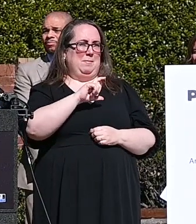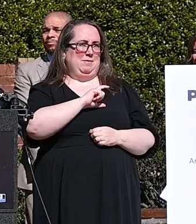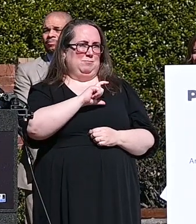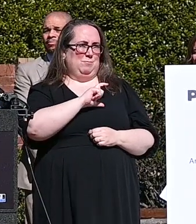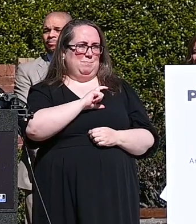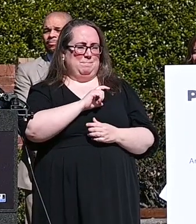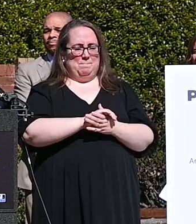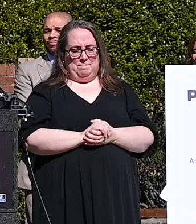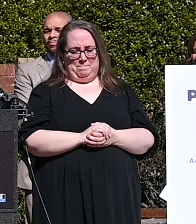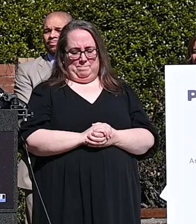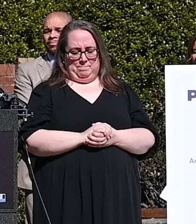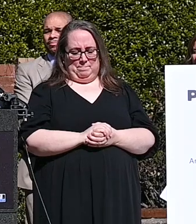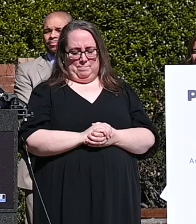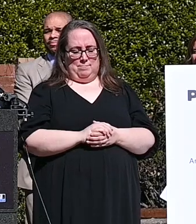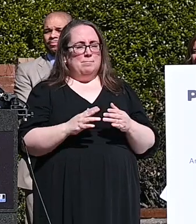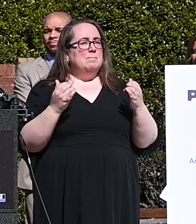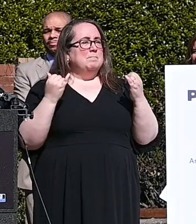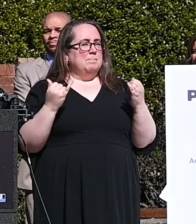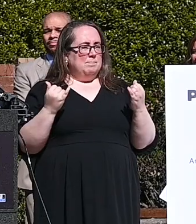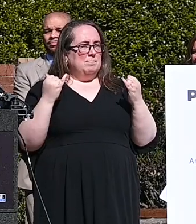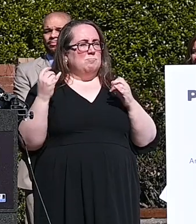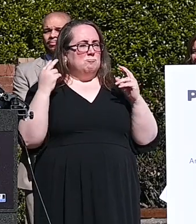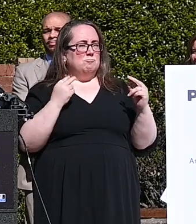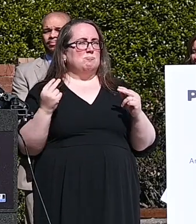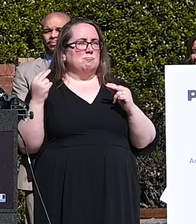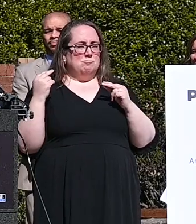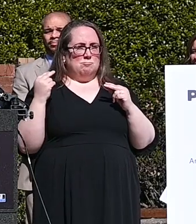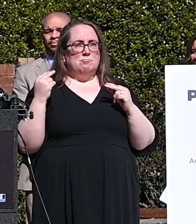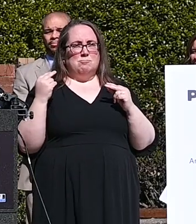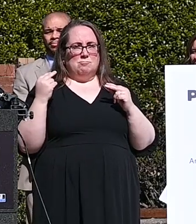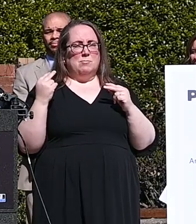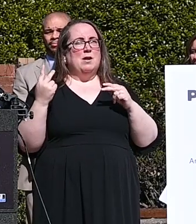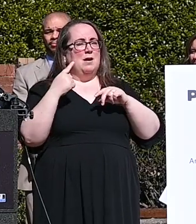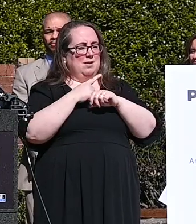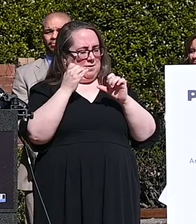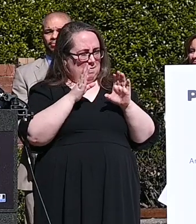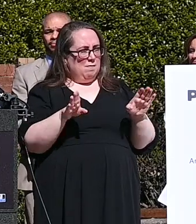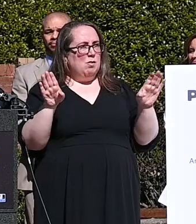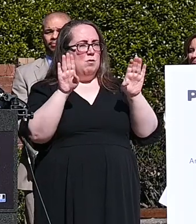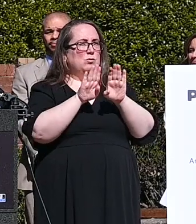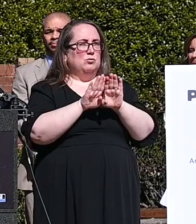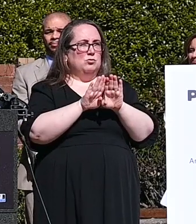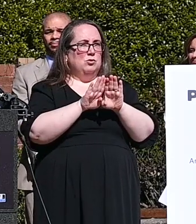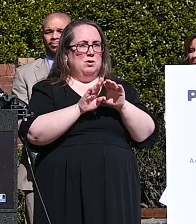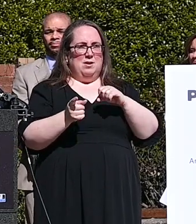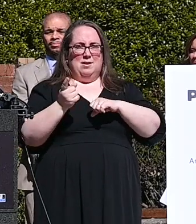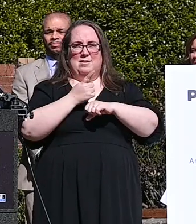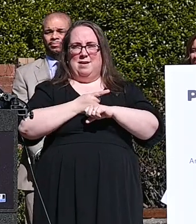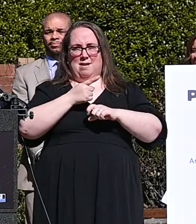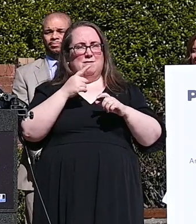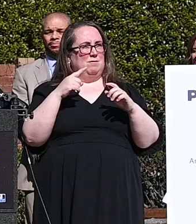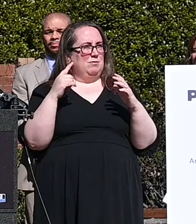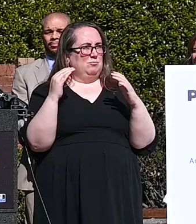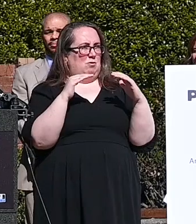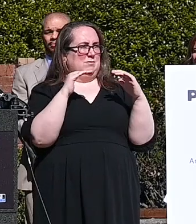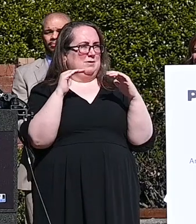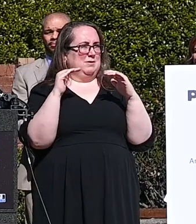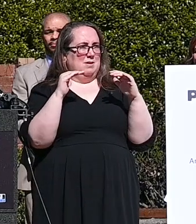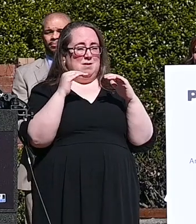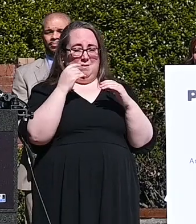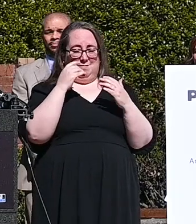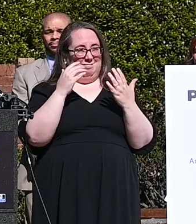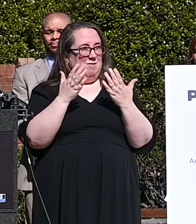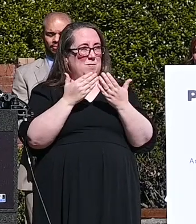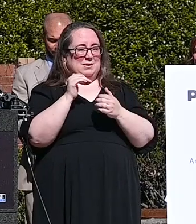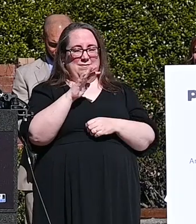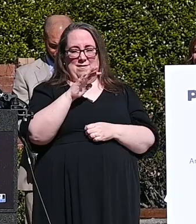Department. Today is a day of remembrance, a day of closure, a day of justice. After nearly